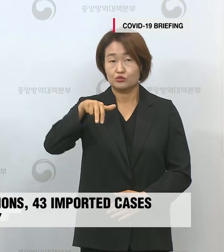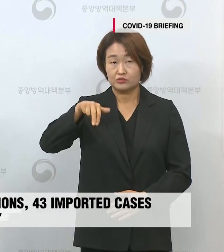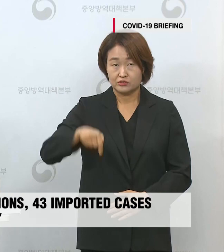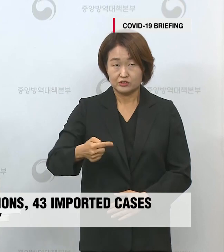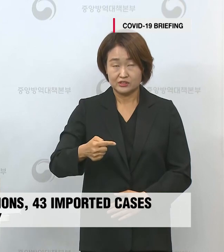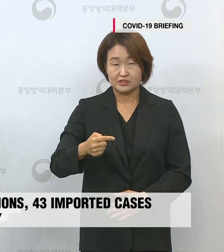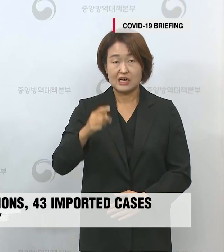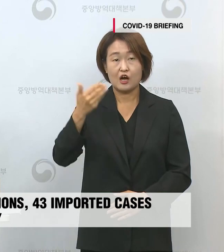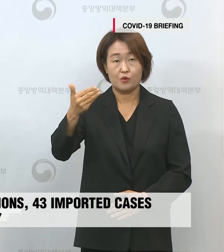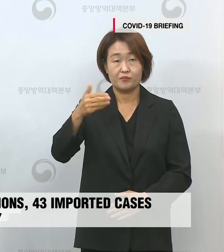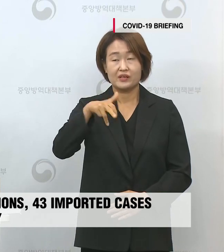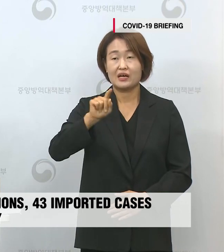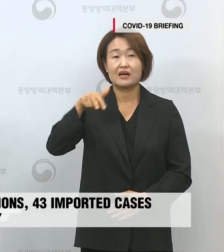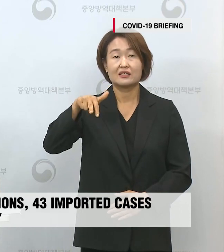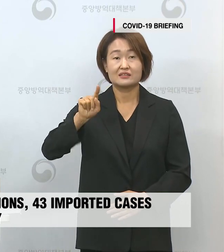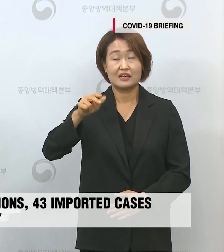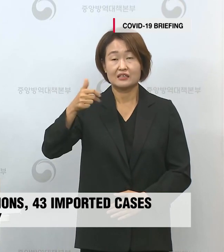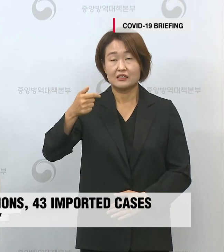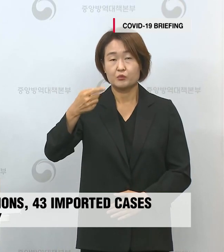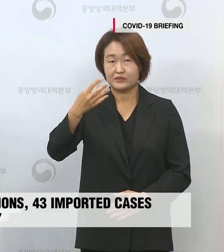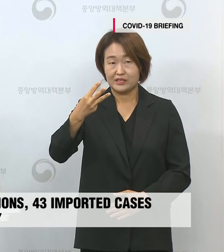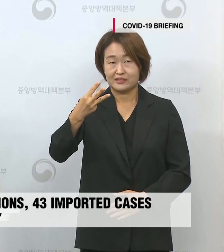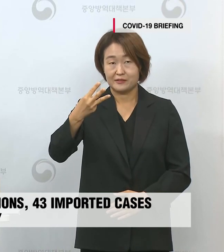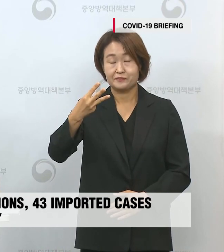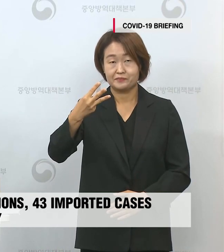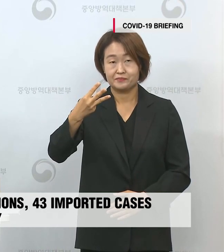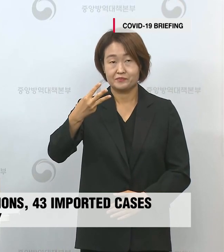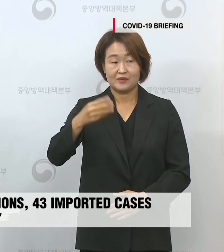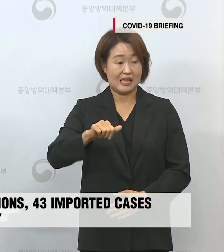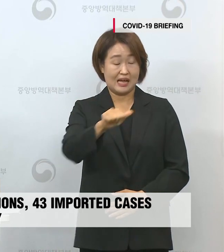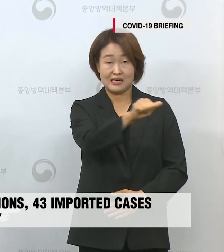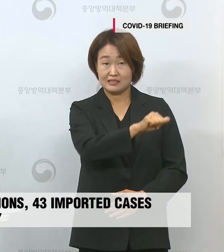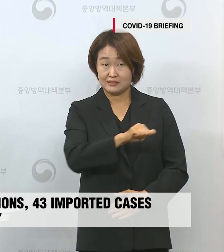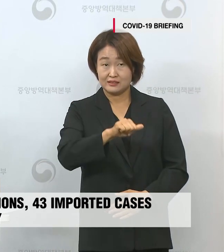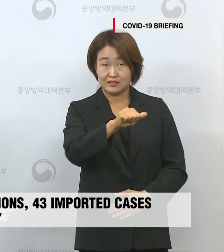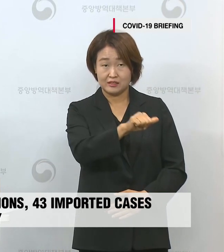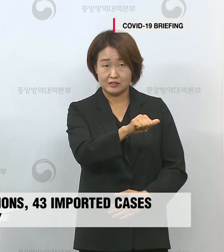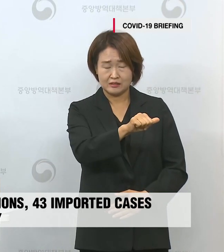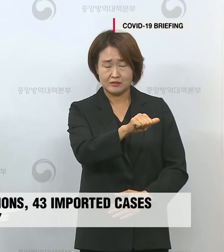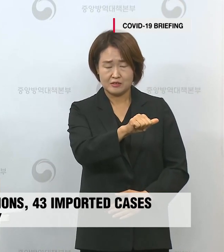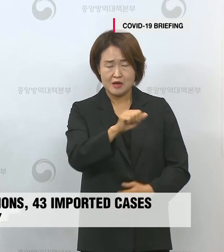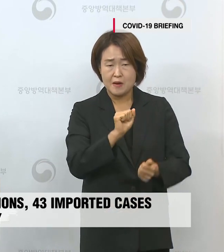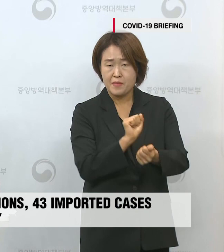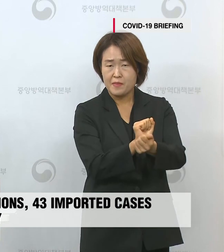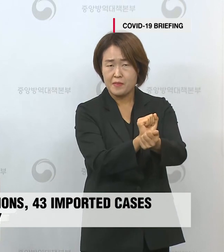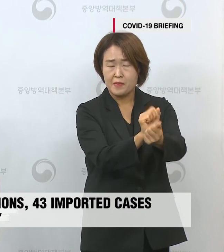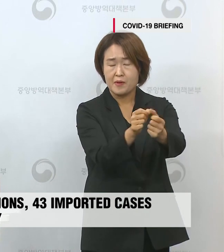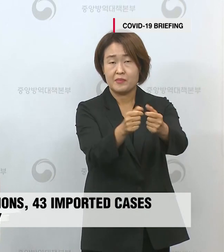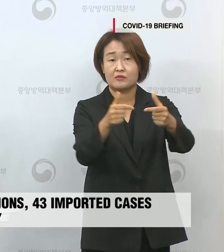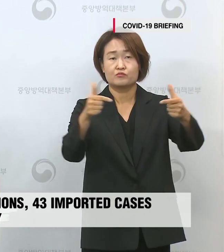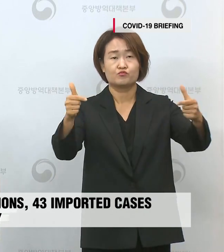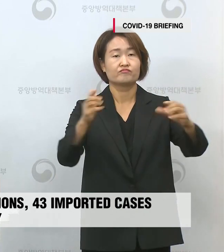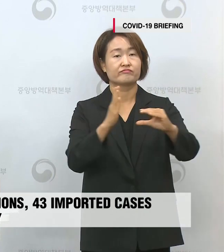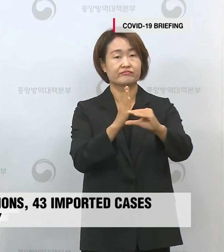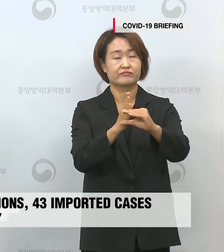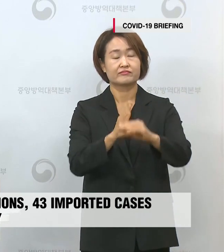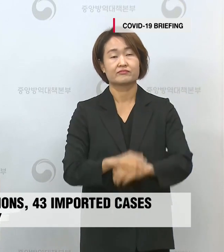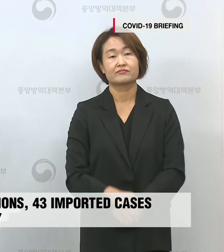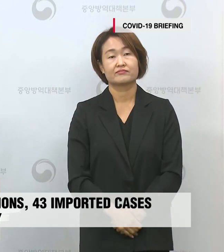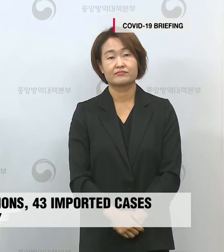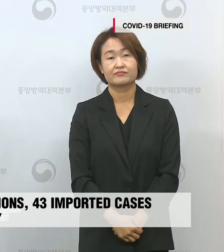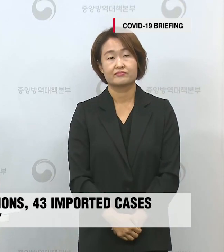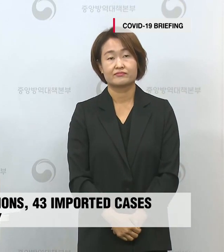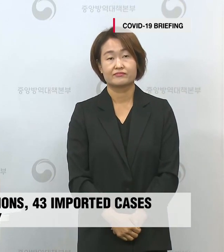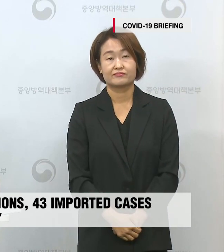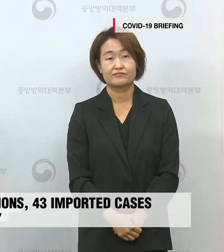the Philippines, 9 from Uzbekistan, 3 from Kazakhstan, and they were mostly from Asia.